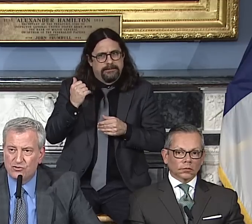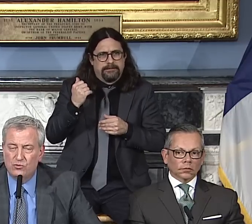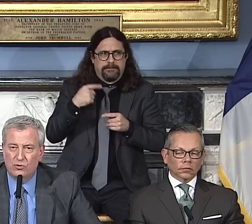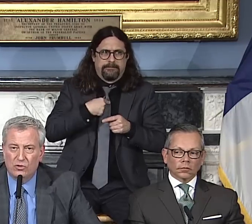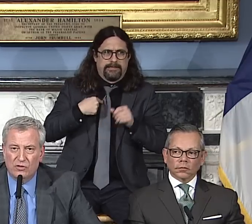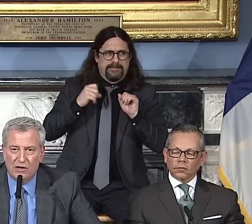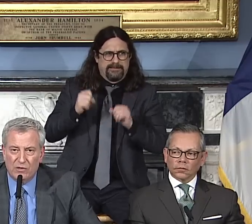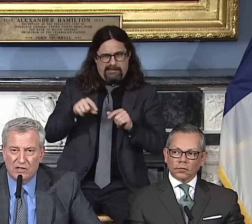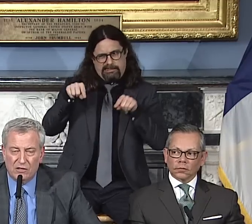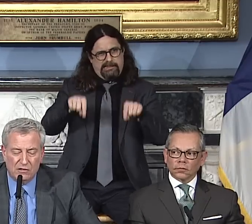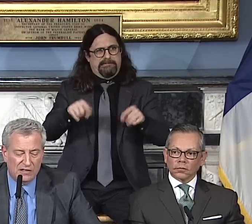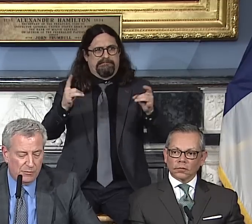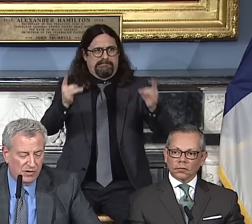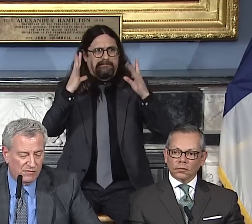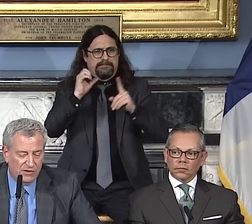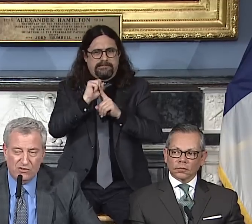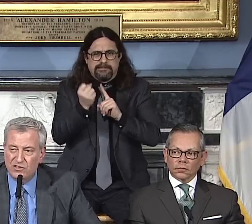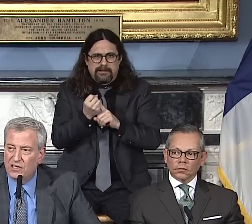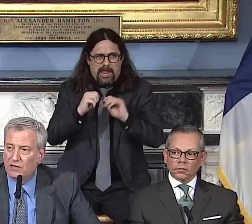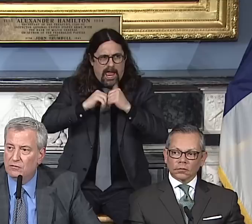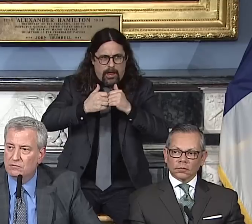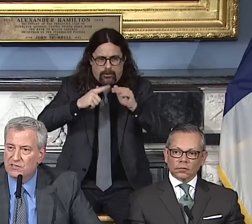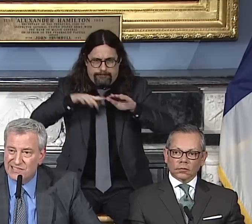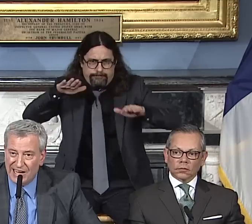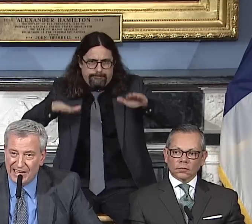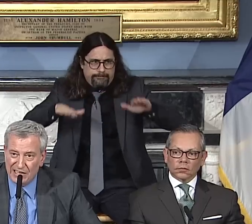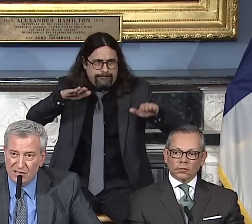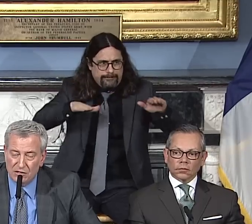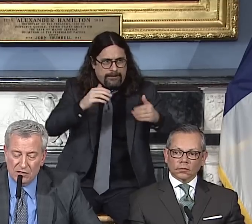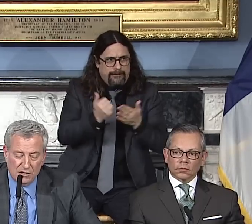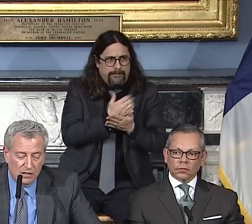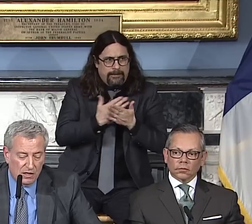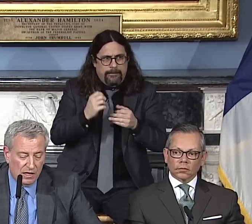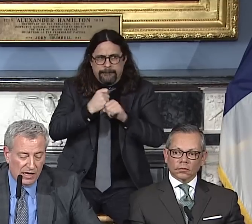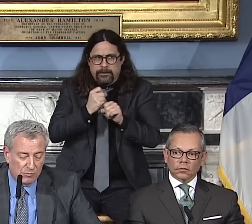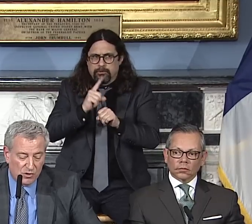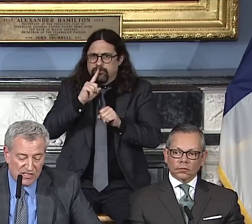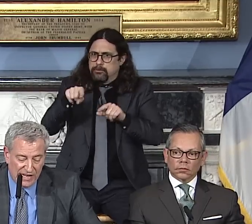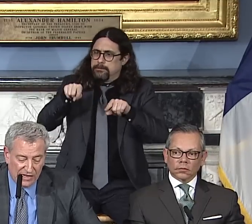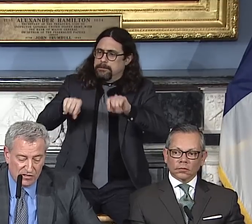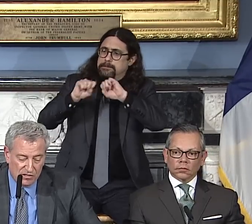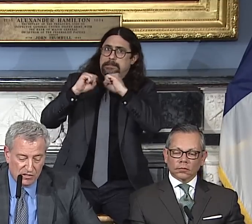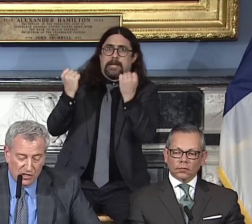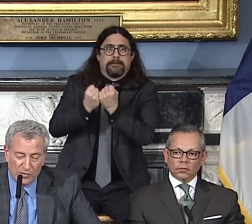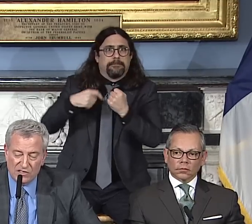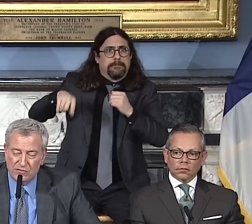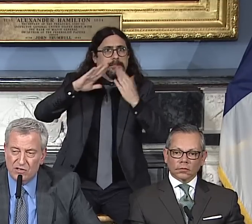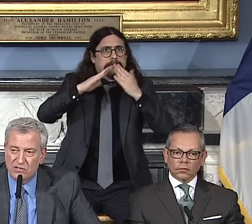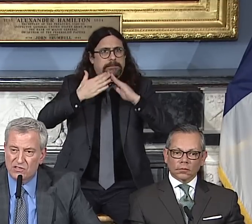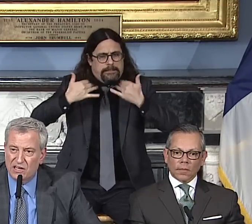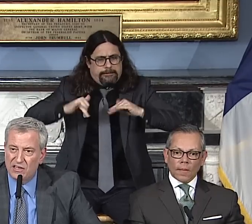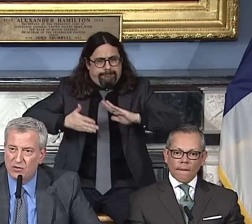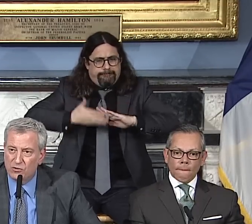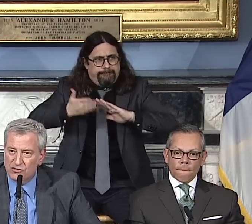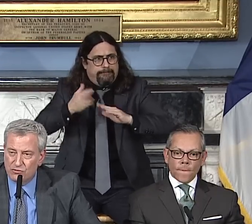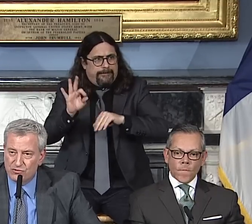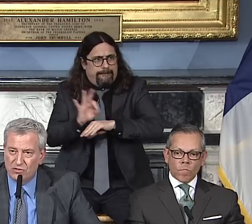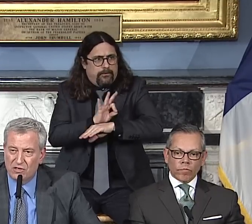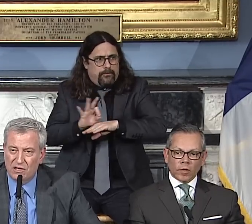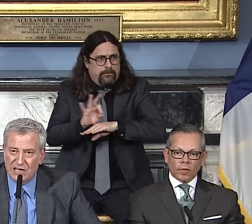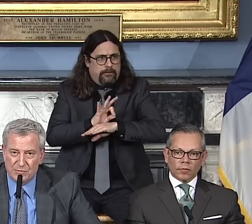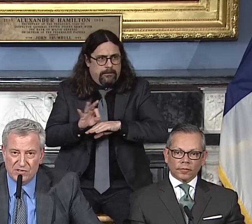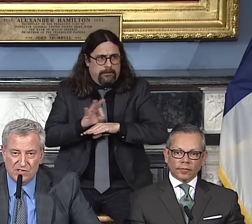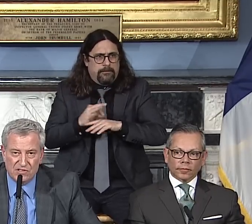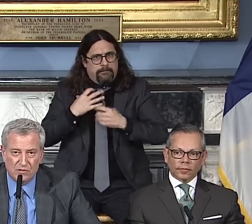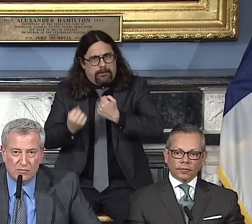and ensure that we could keep a functioning society and protect the elements of our society that are most